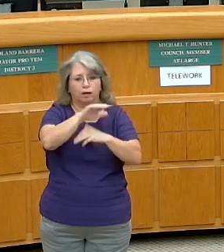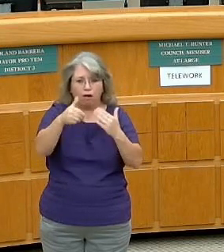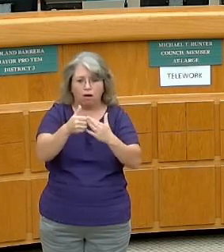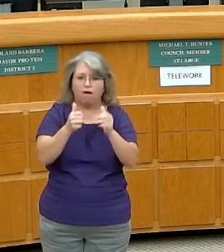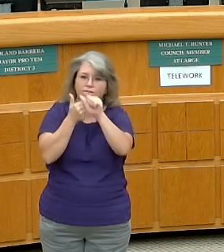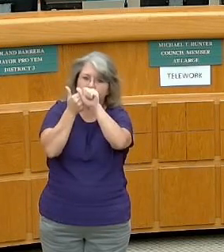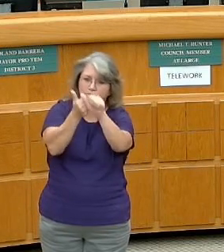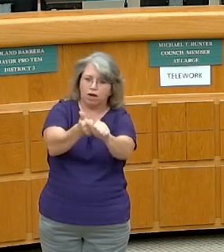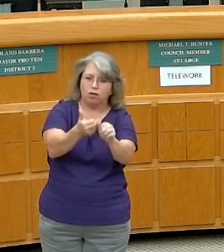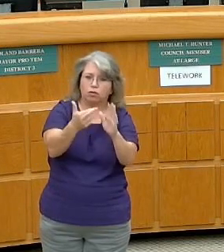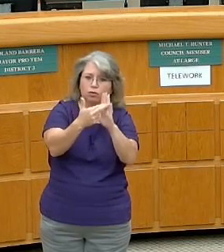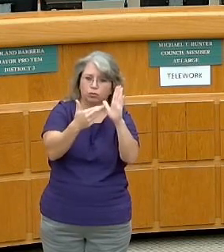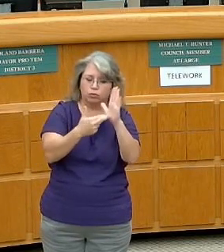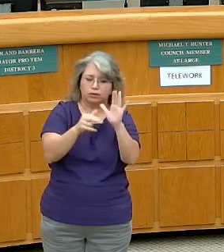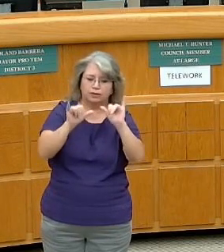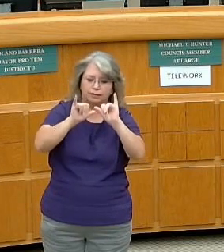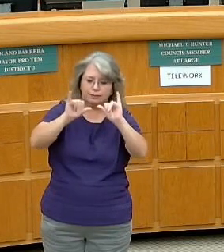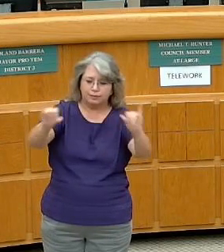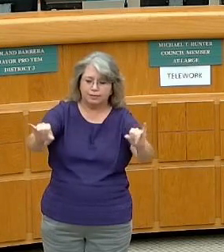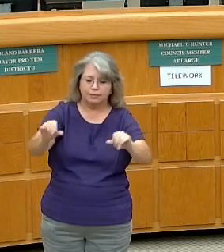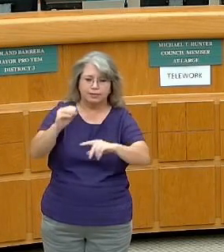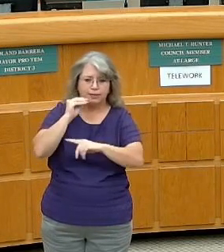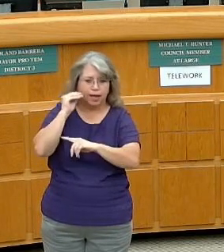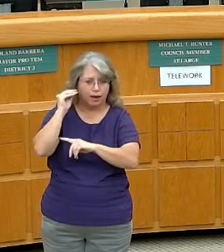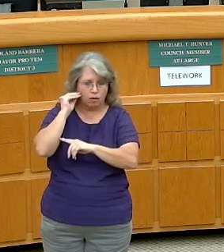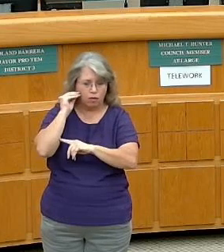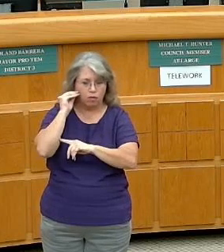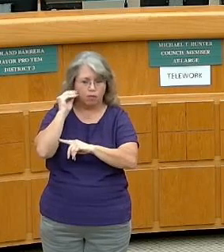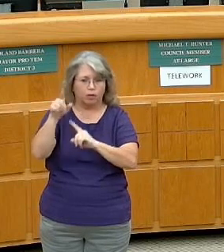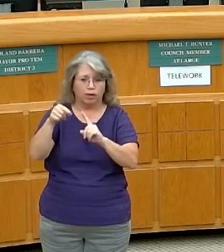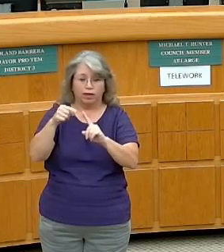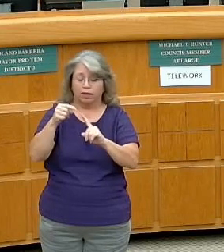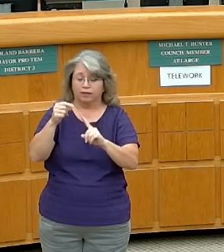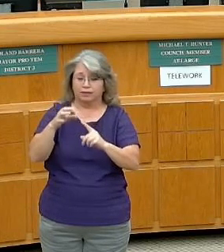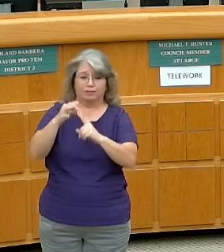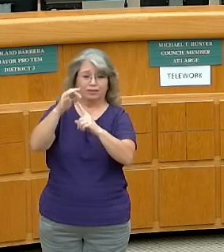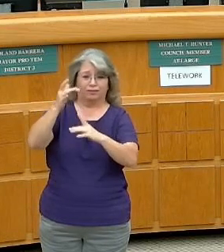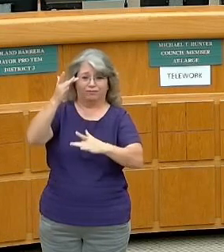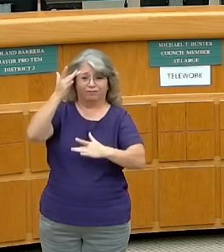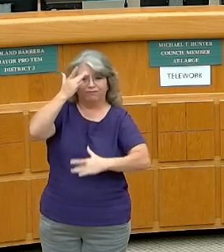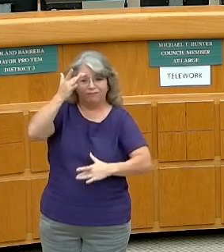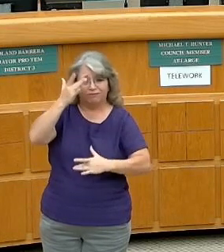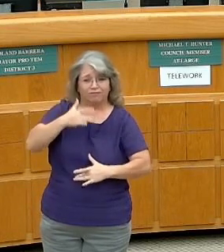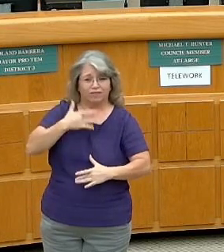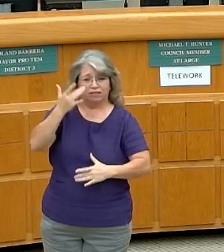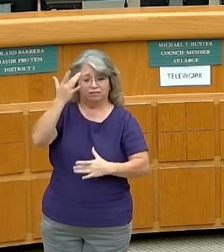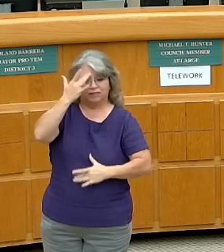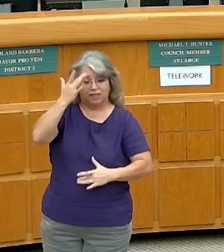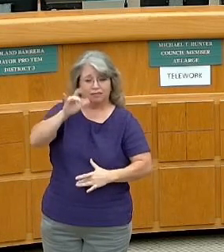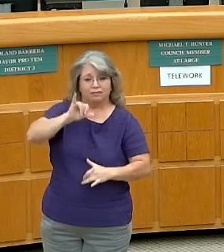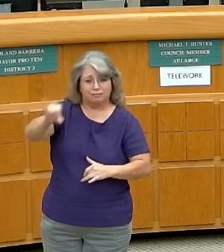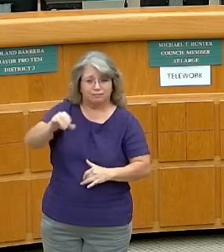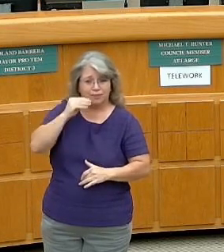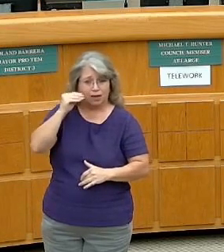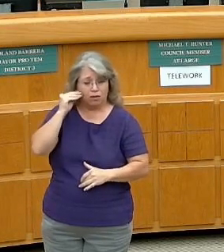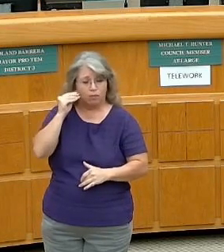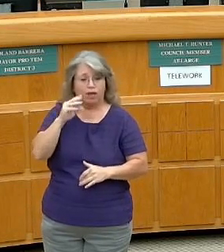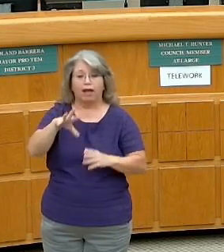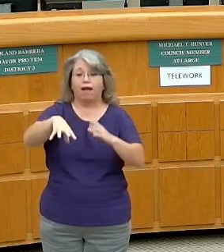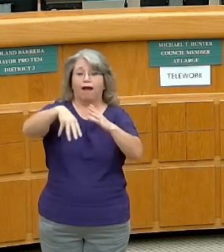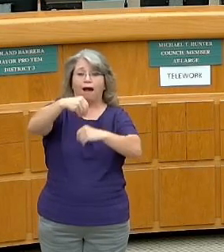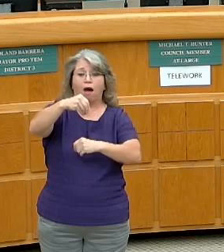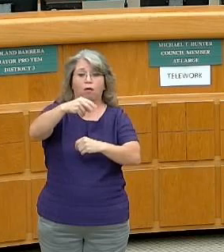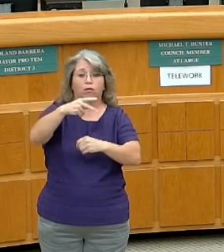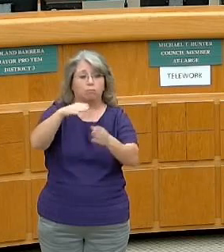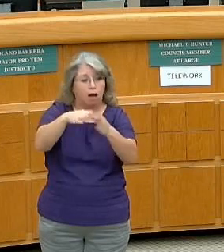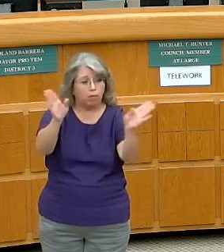home when ill and social distance when out in public. It is critical to practice social distancing so people